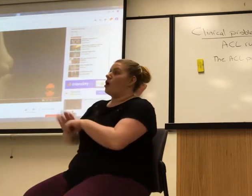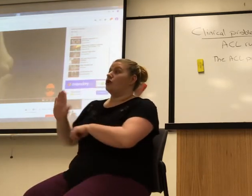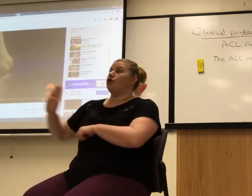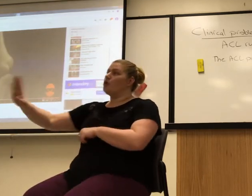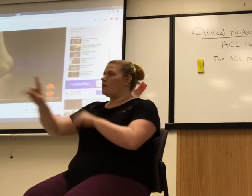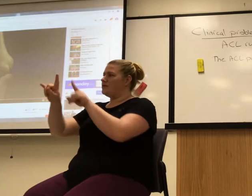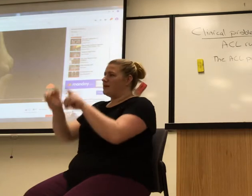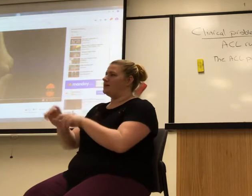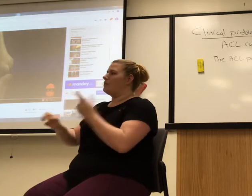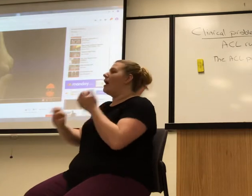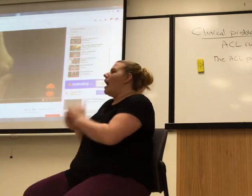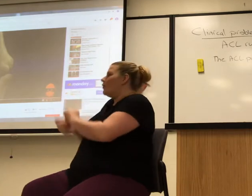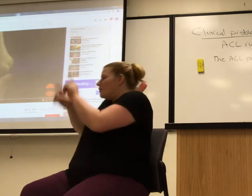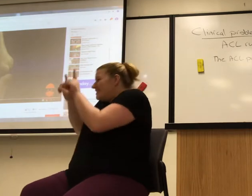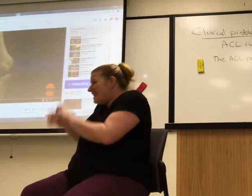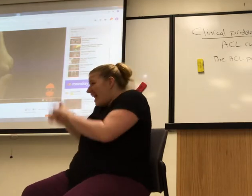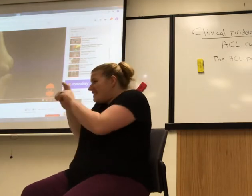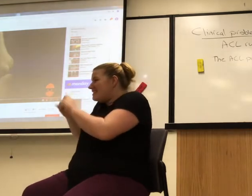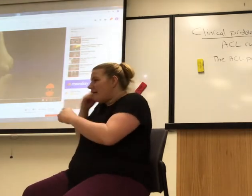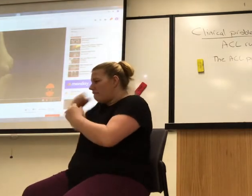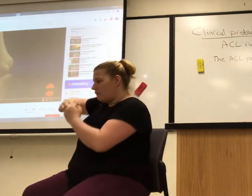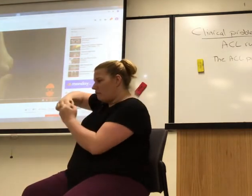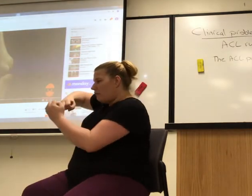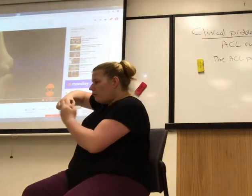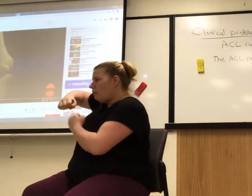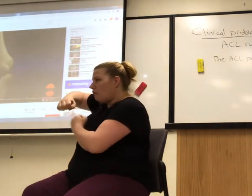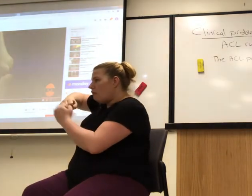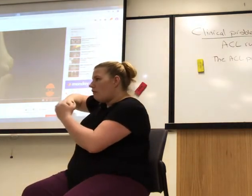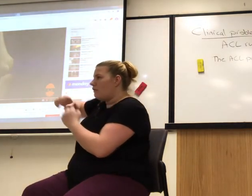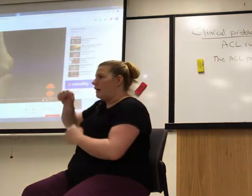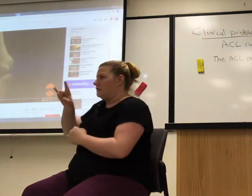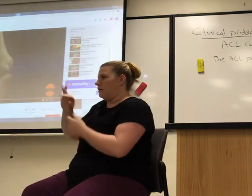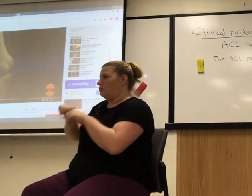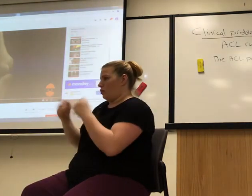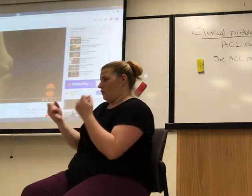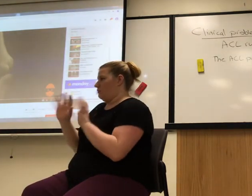The test that I want you to know is called the anterior drawer test.